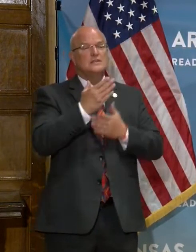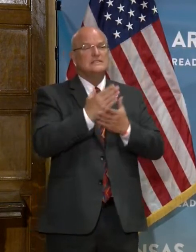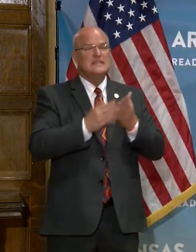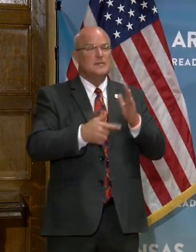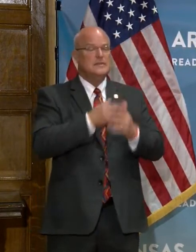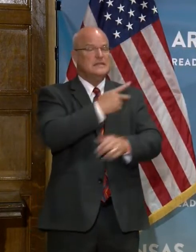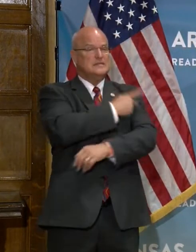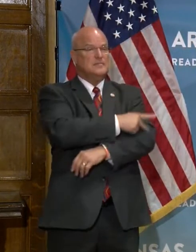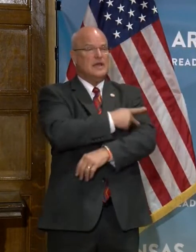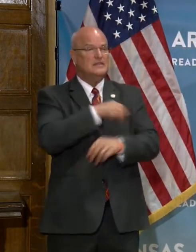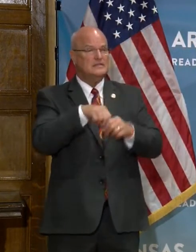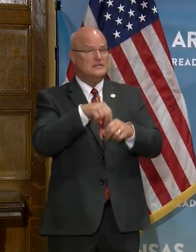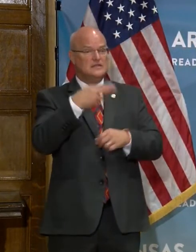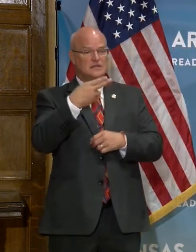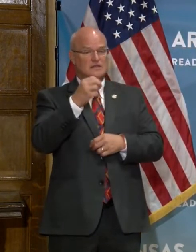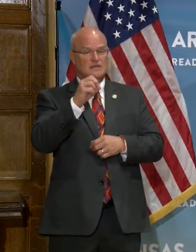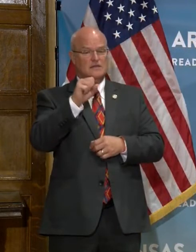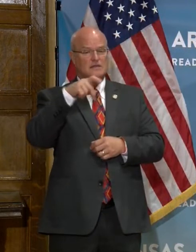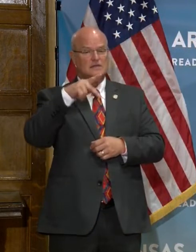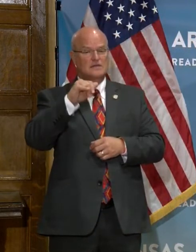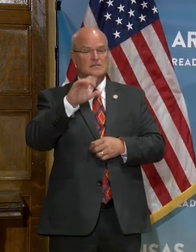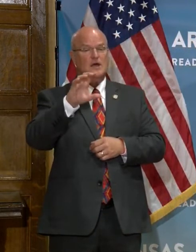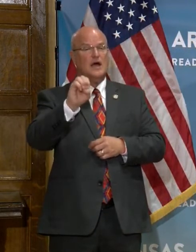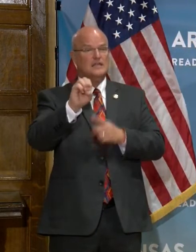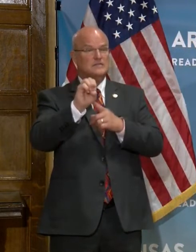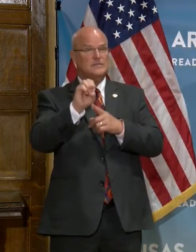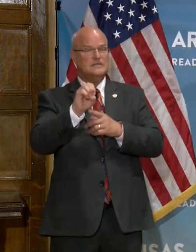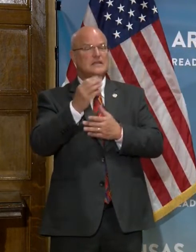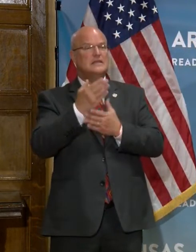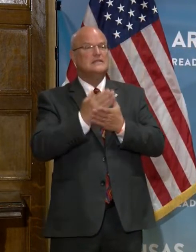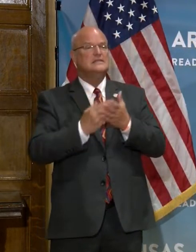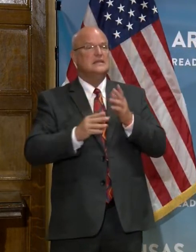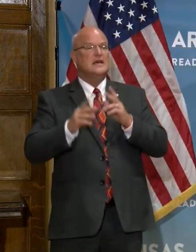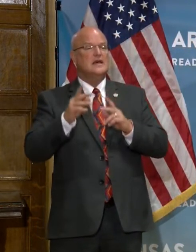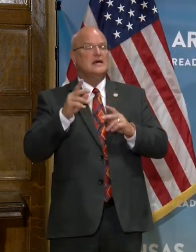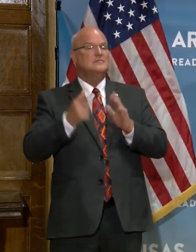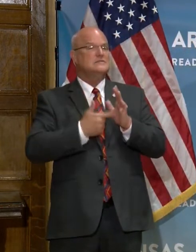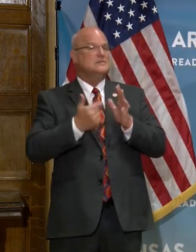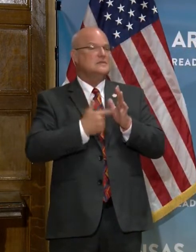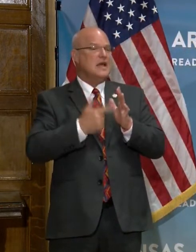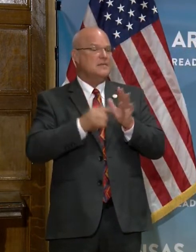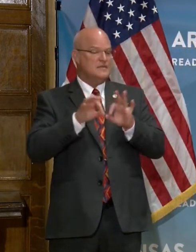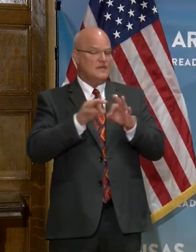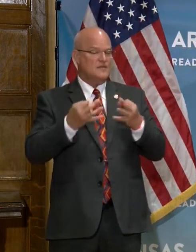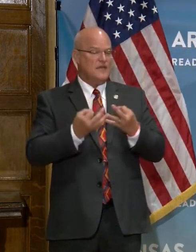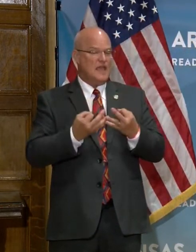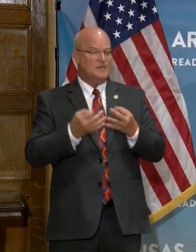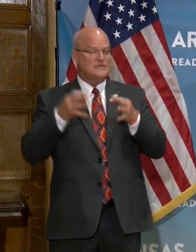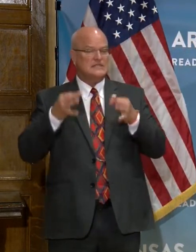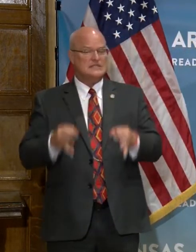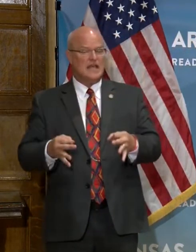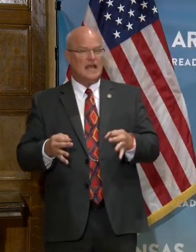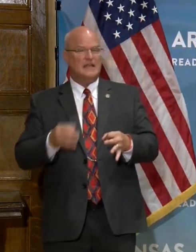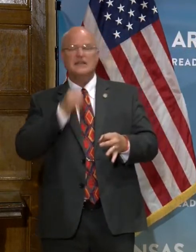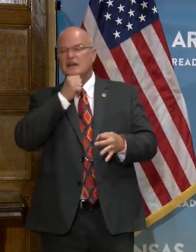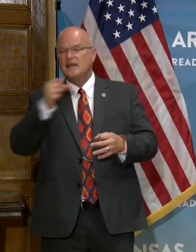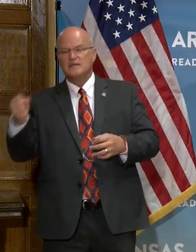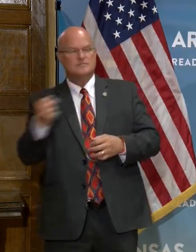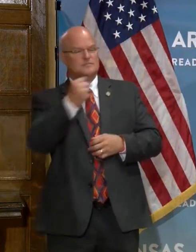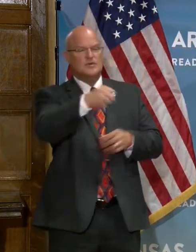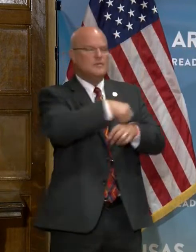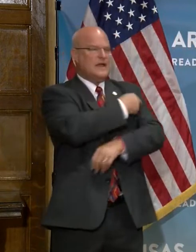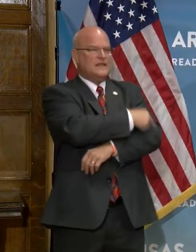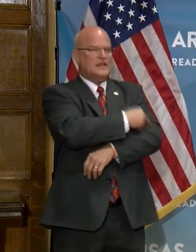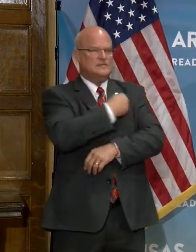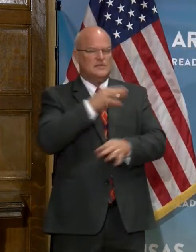these patients are in hospice. In some cases, the families decide not to admit them or not to readmit them if they've been